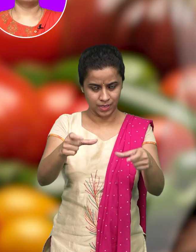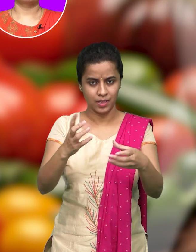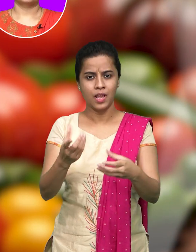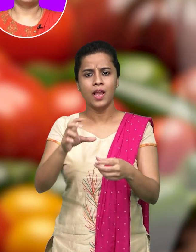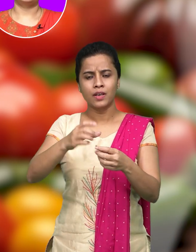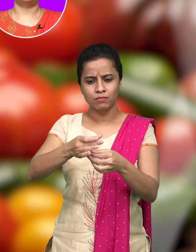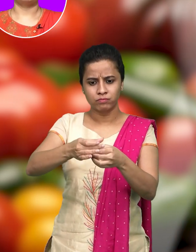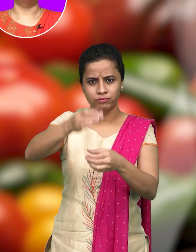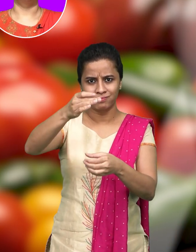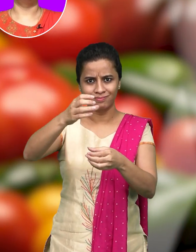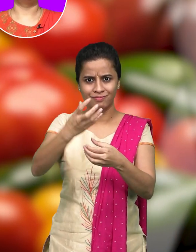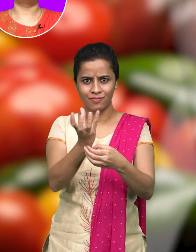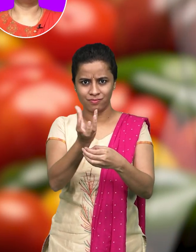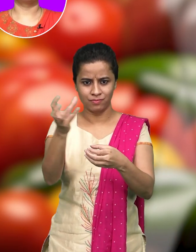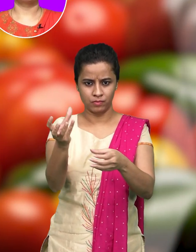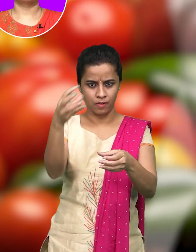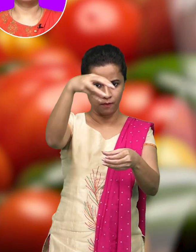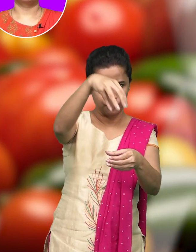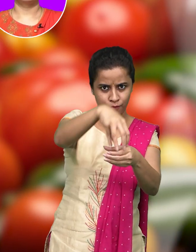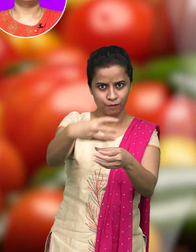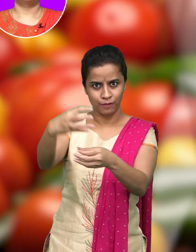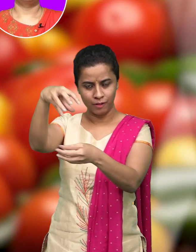funnels over them.